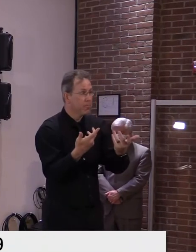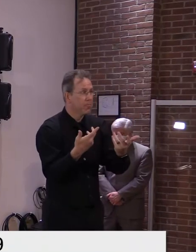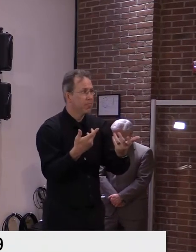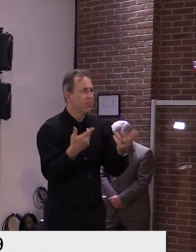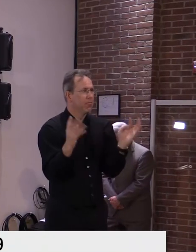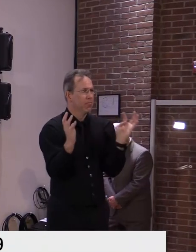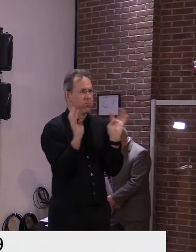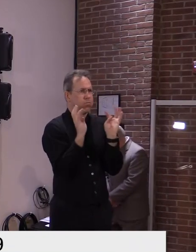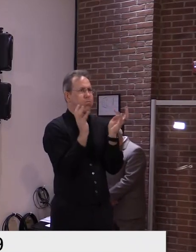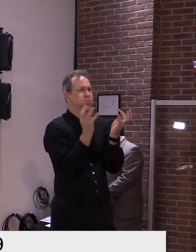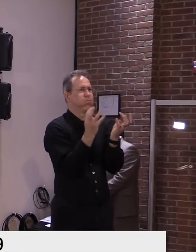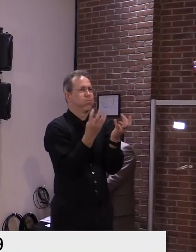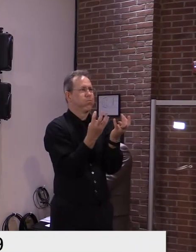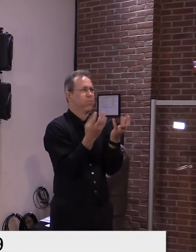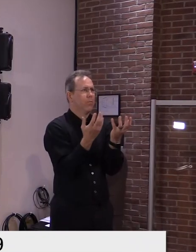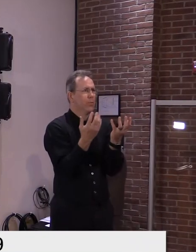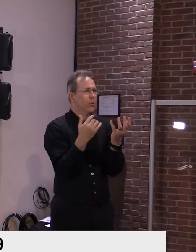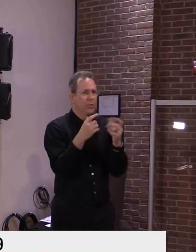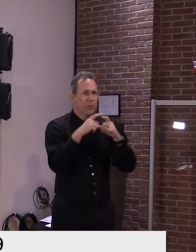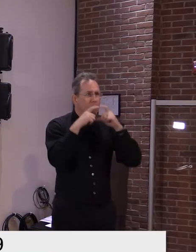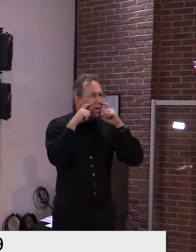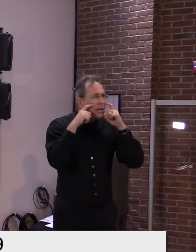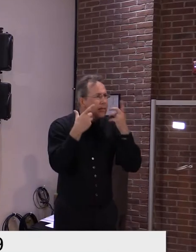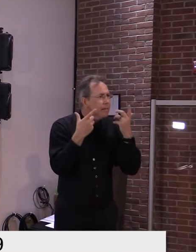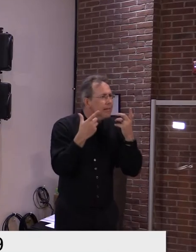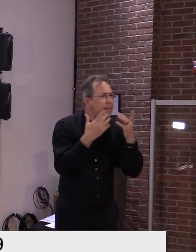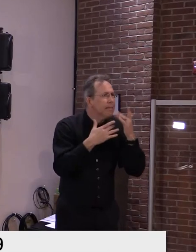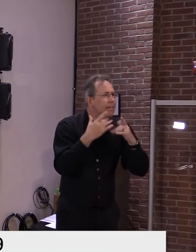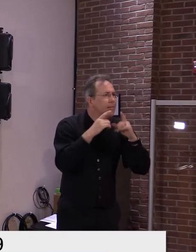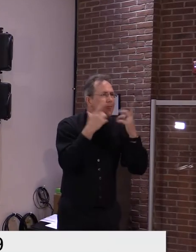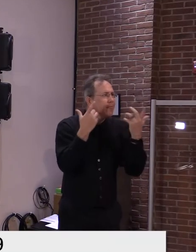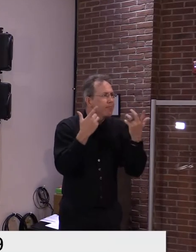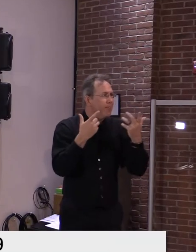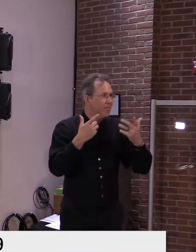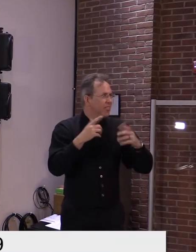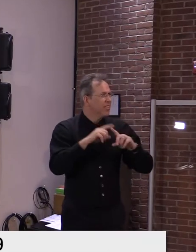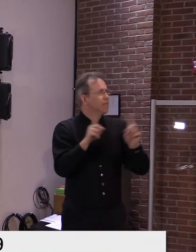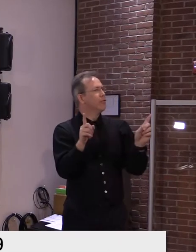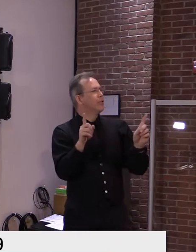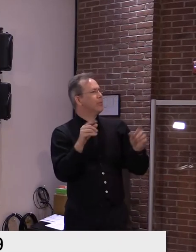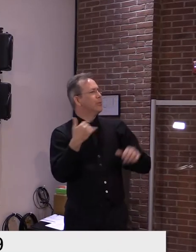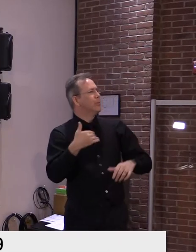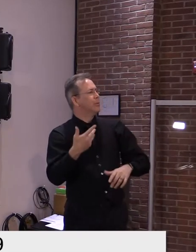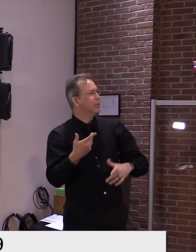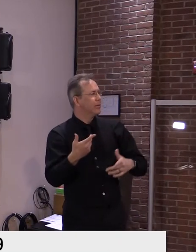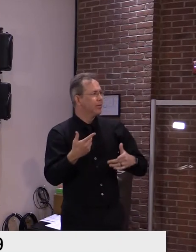far apart from themselves, and they're just sitting and watching, as opposed to